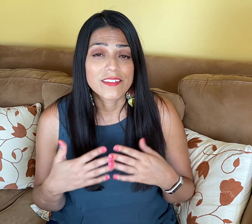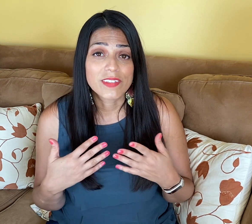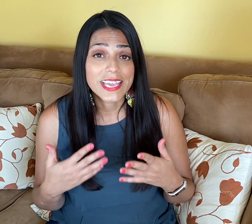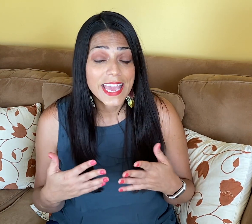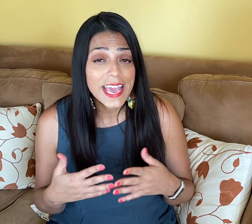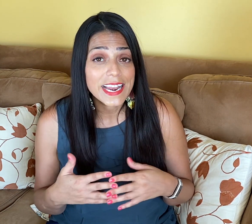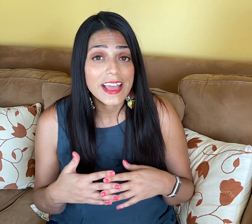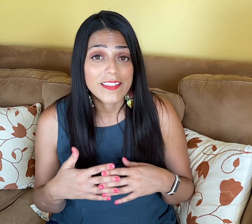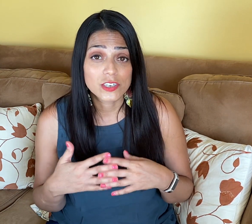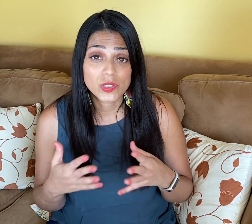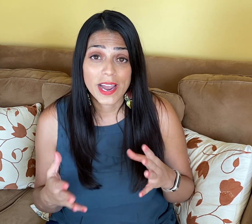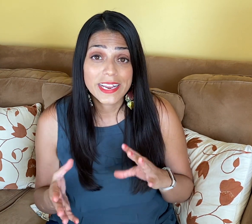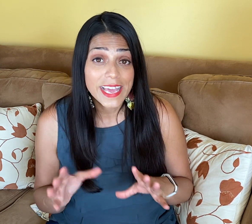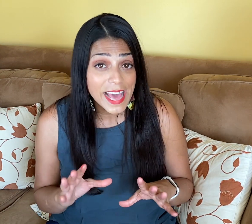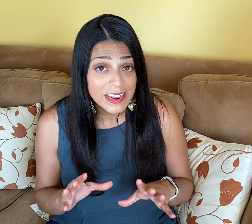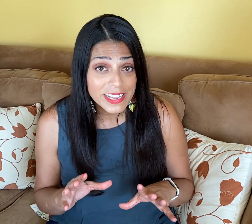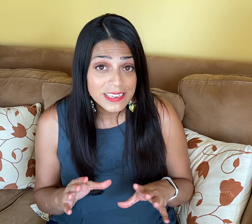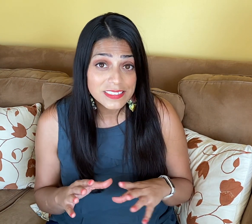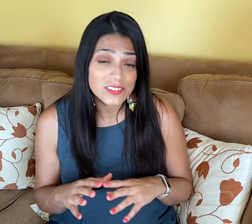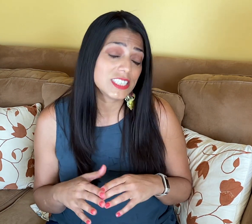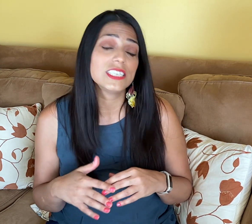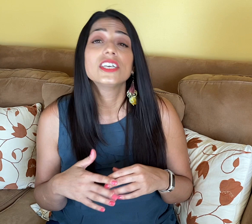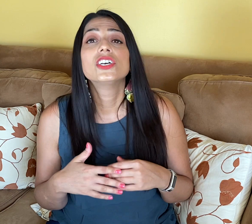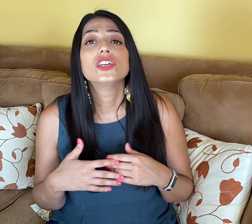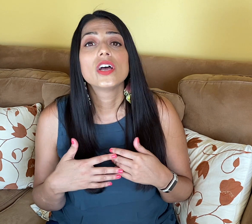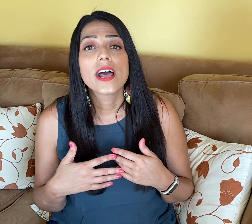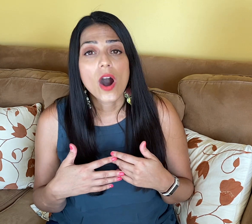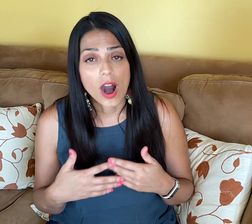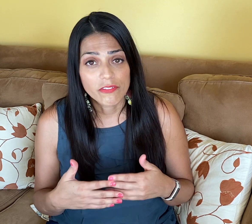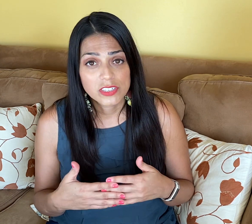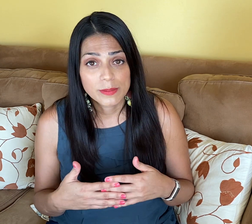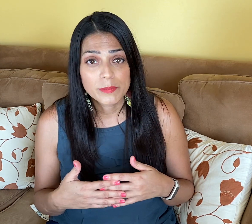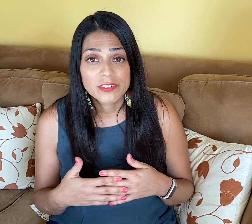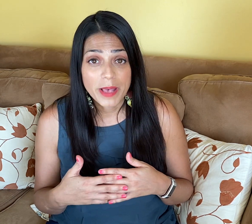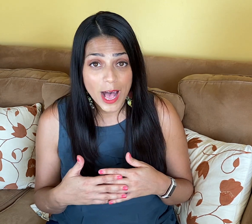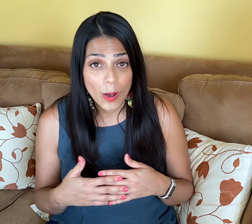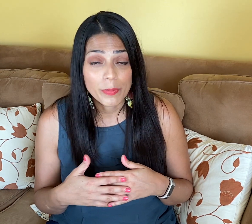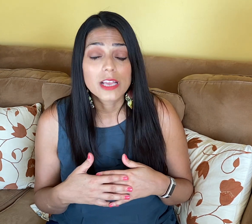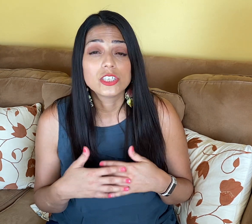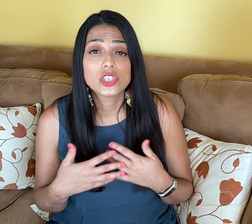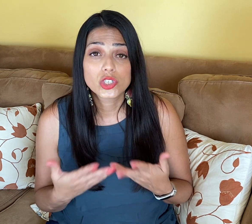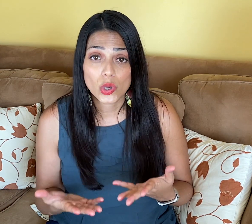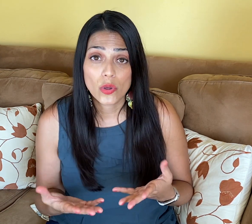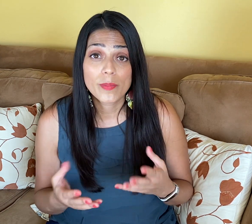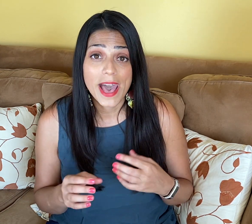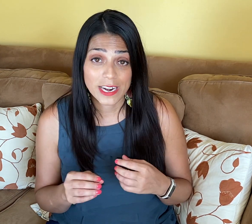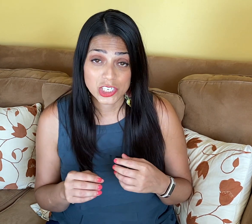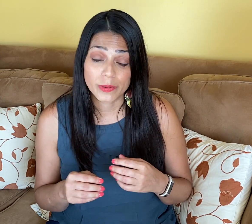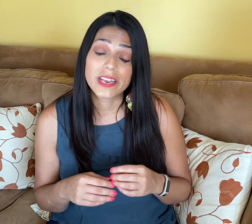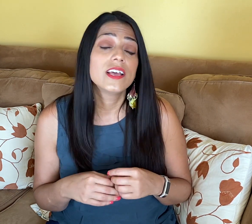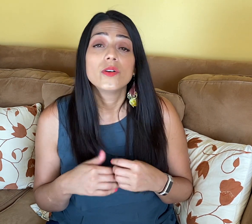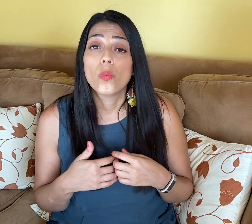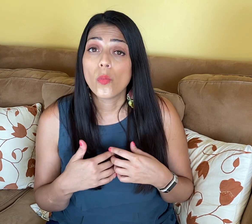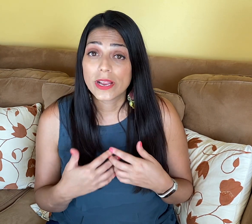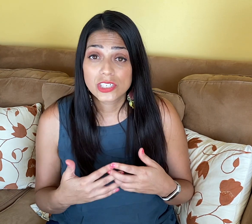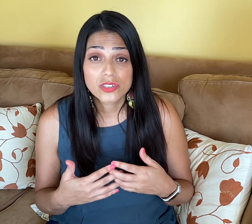they can't and they're trying to get out of the activity, offer them some help and show them how to do it. When children